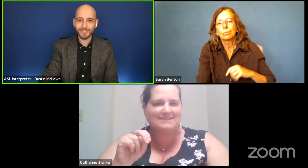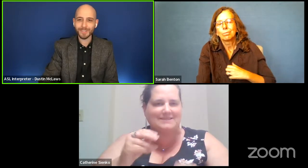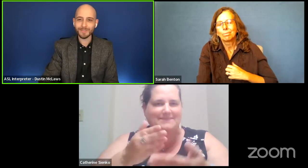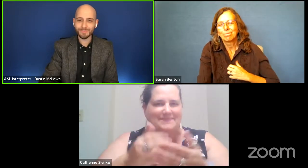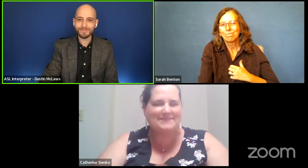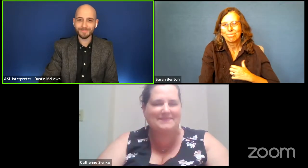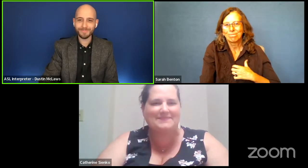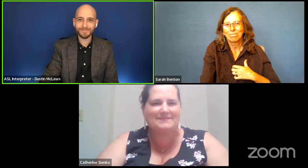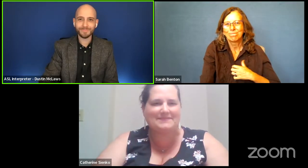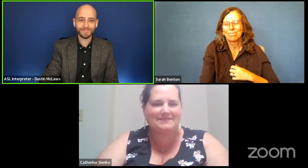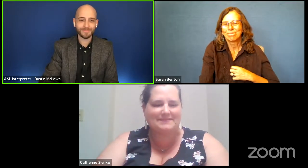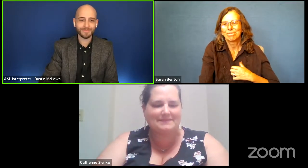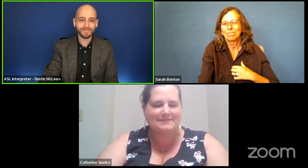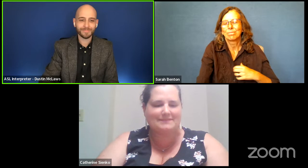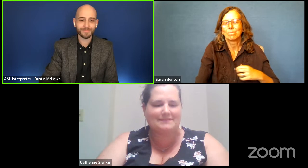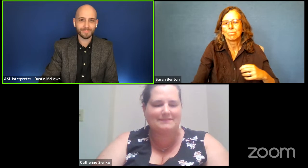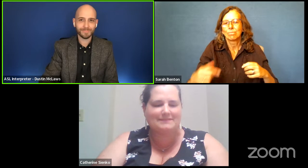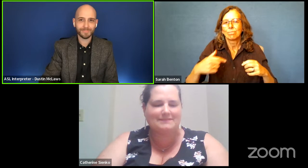Commissioner Benton.